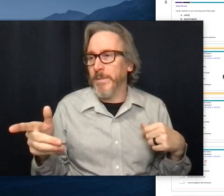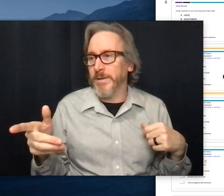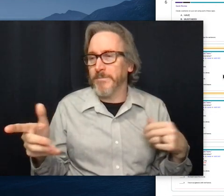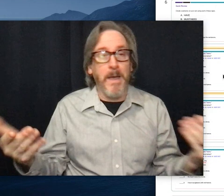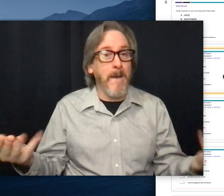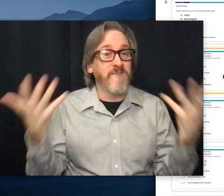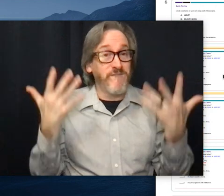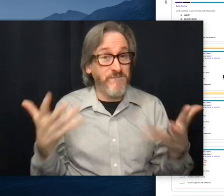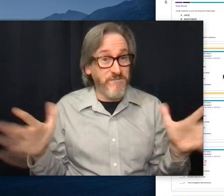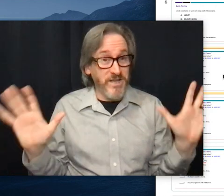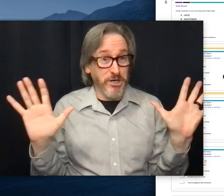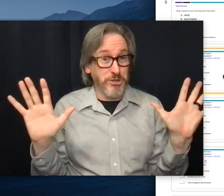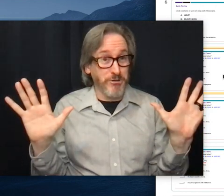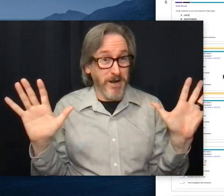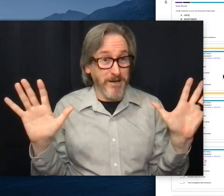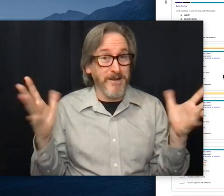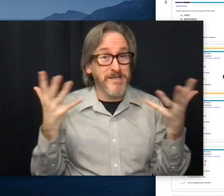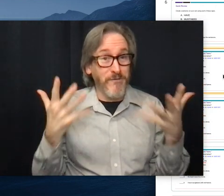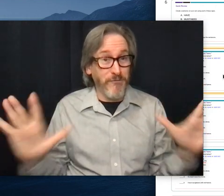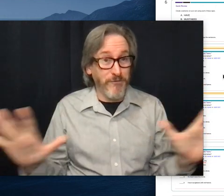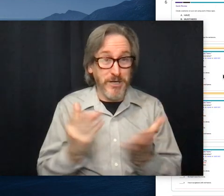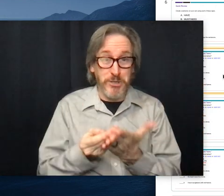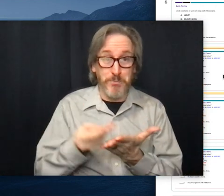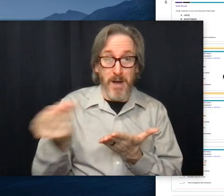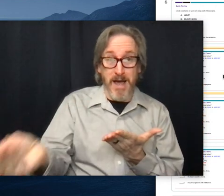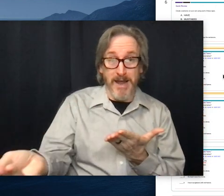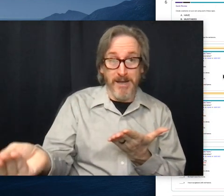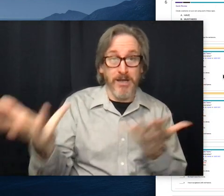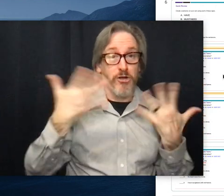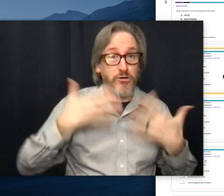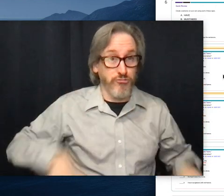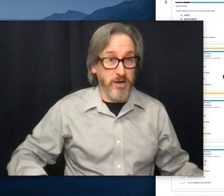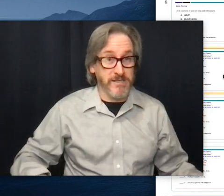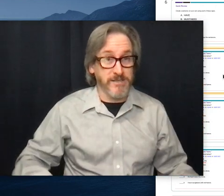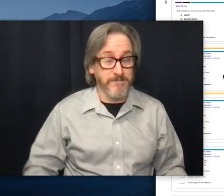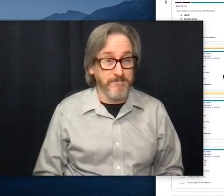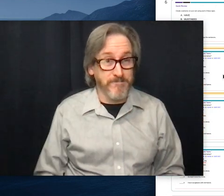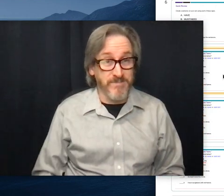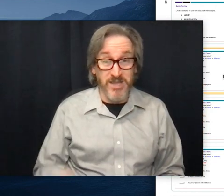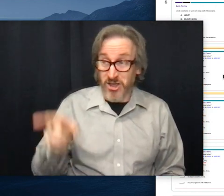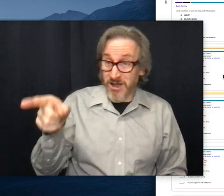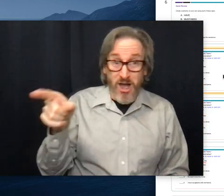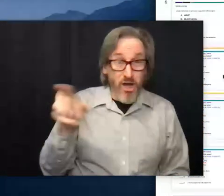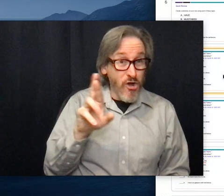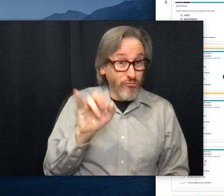Oh, wait a minute. Finish, right? Finish by dress.